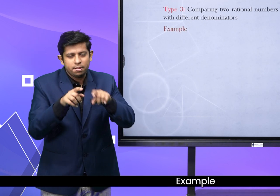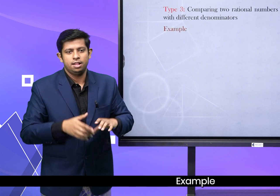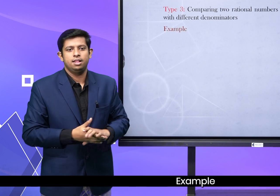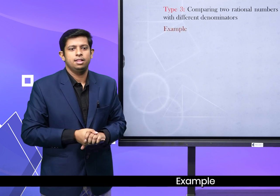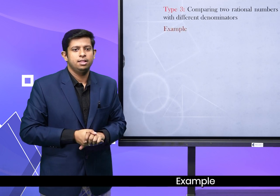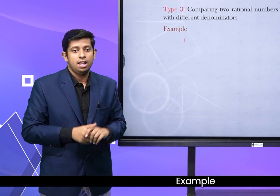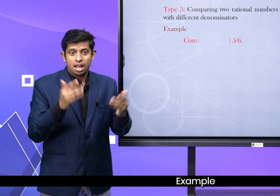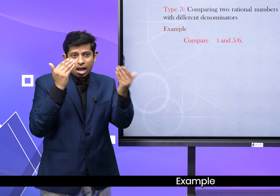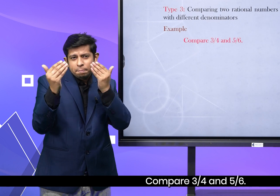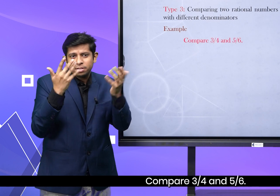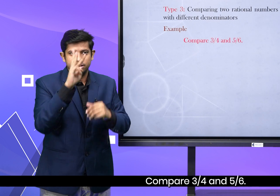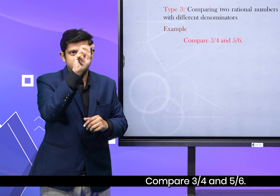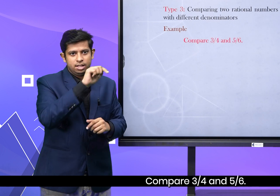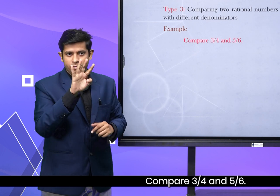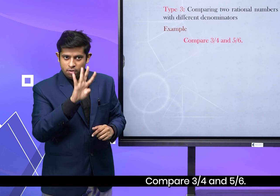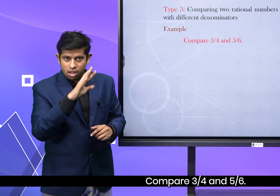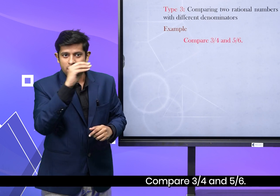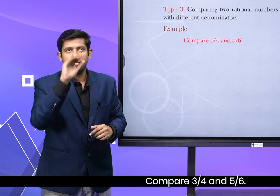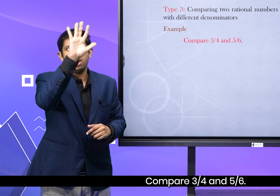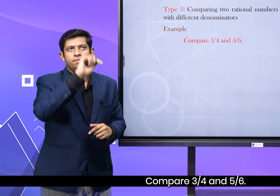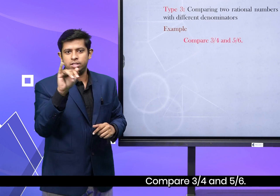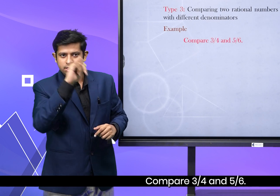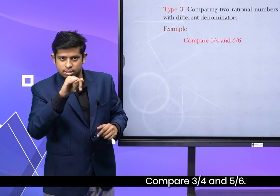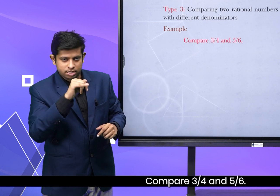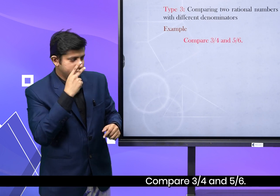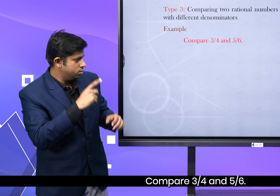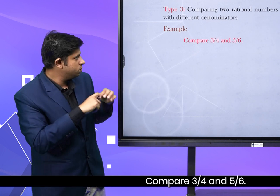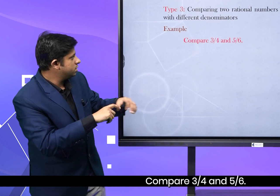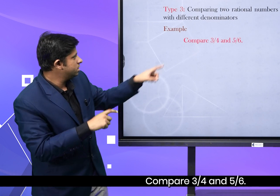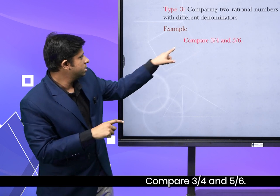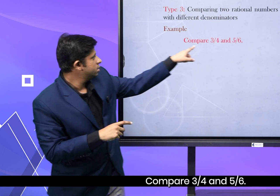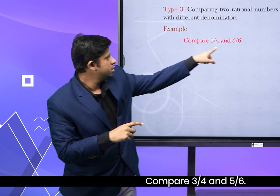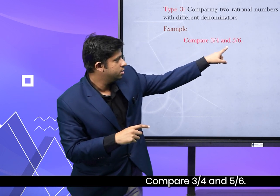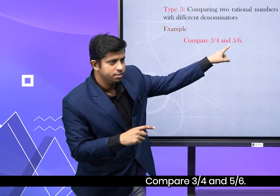Example. Compare 3 by 4 and 5 by 6.